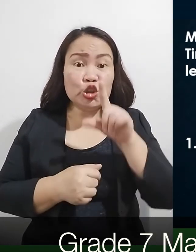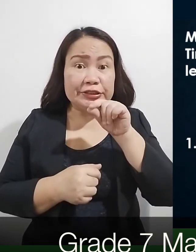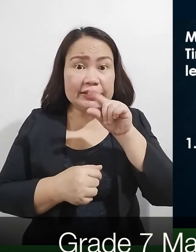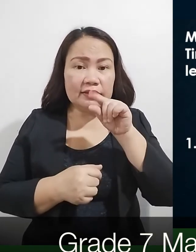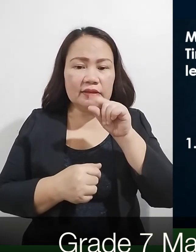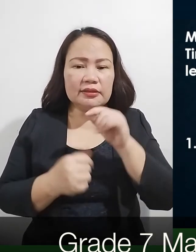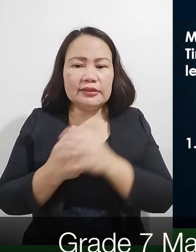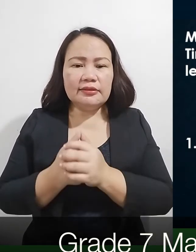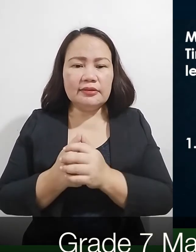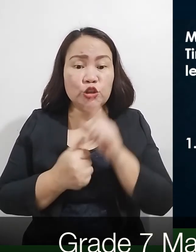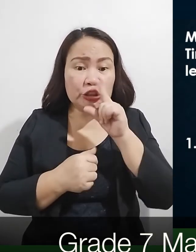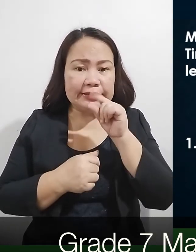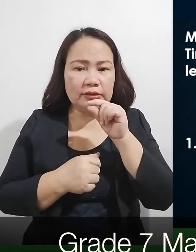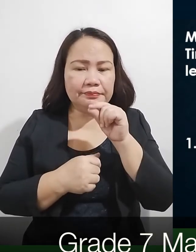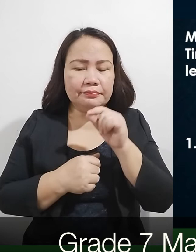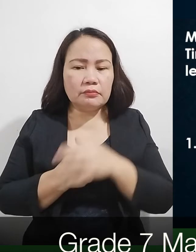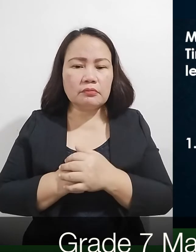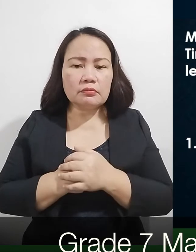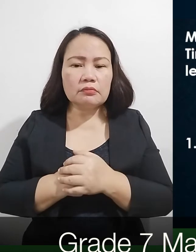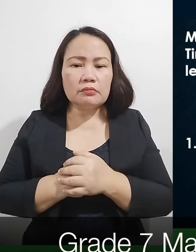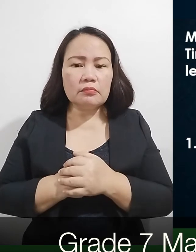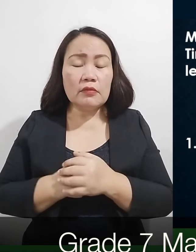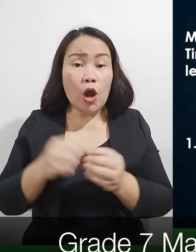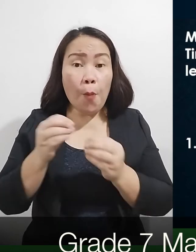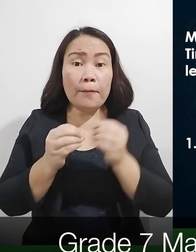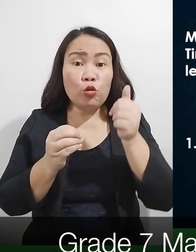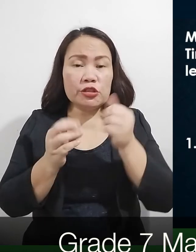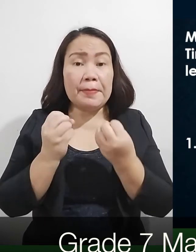items, chicken is the